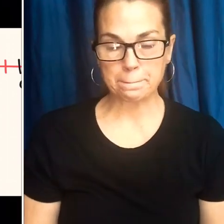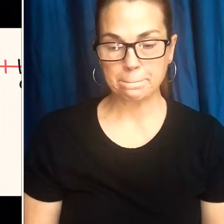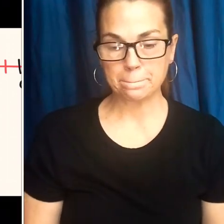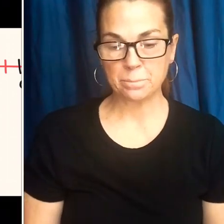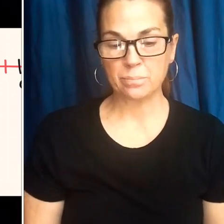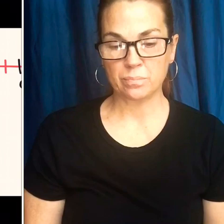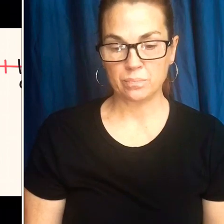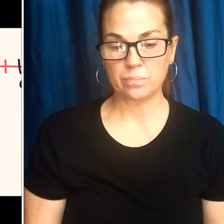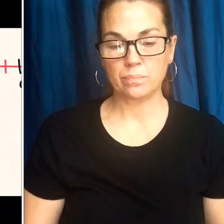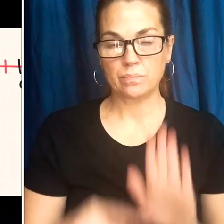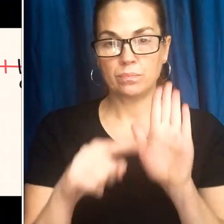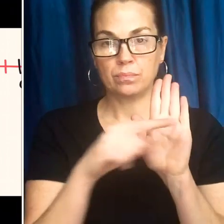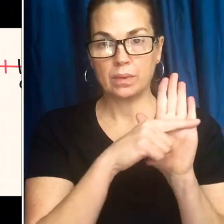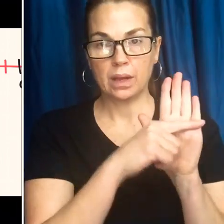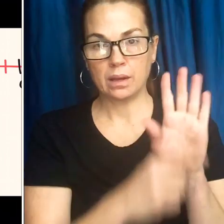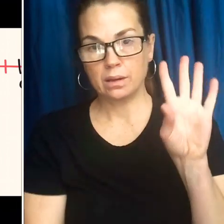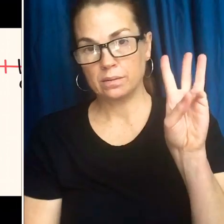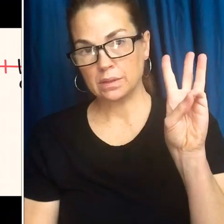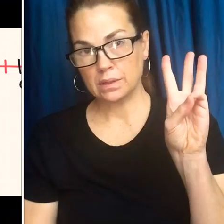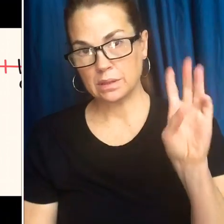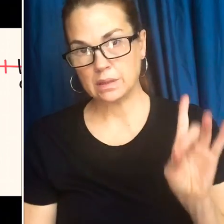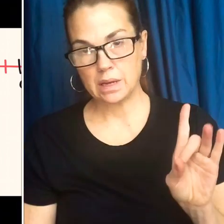less than negative 3/8.